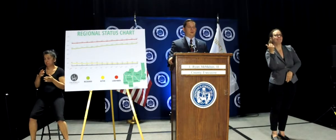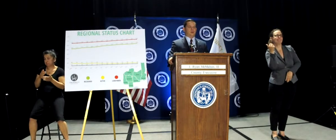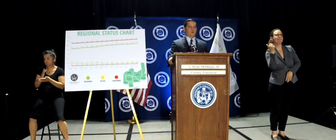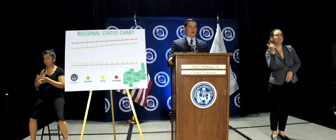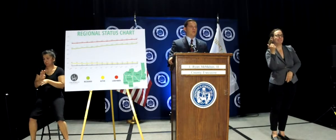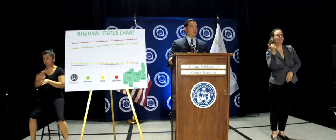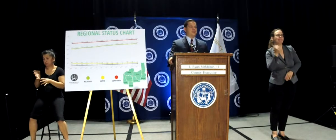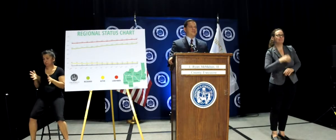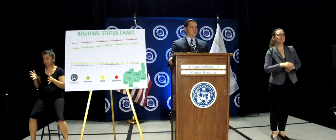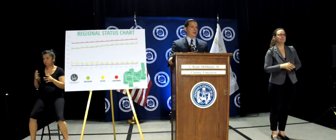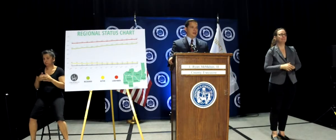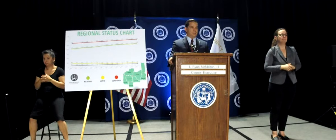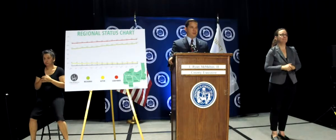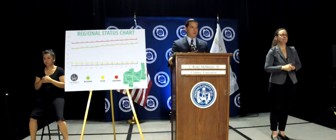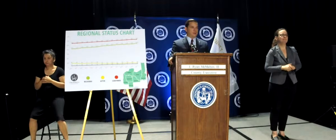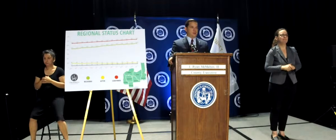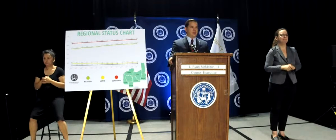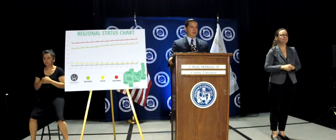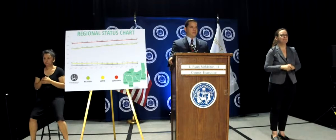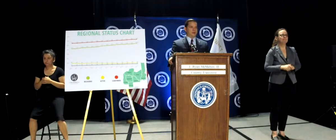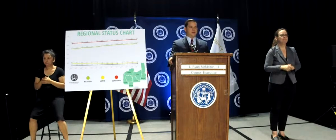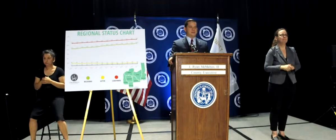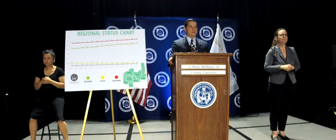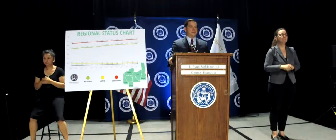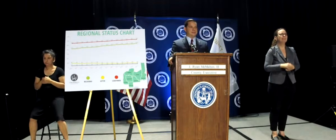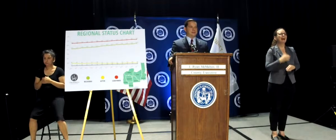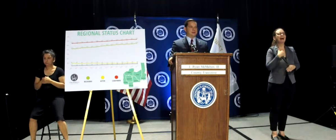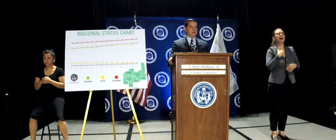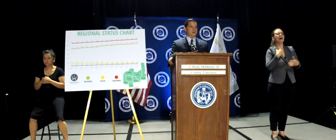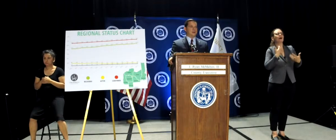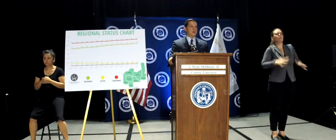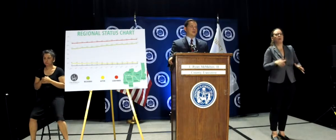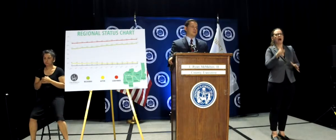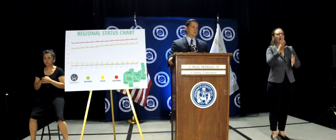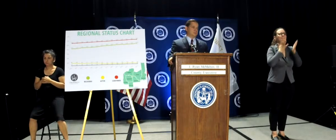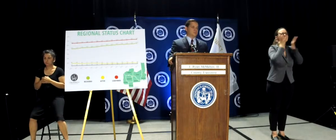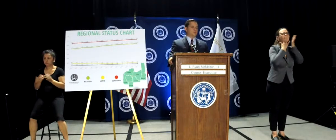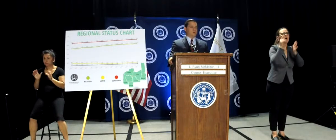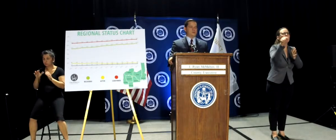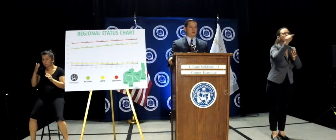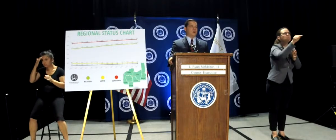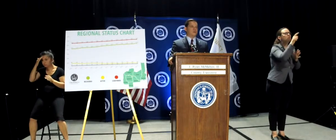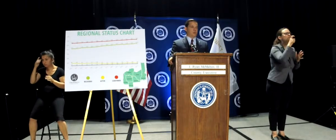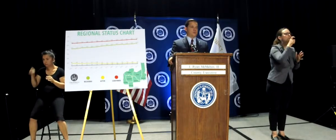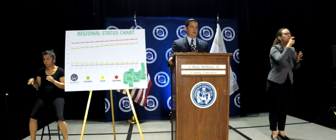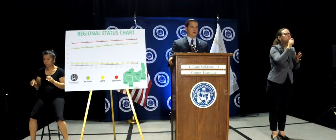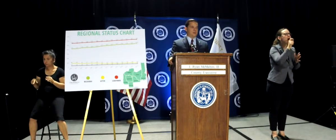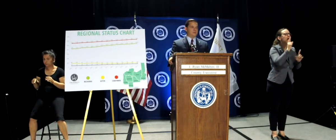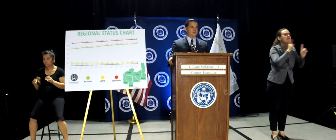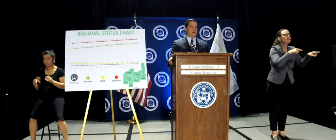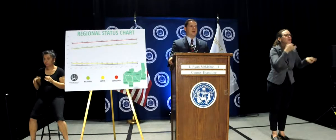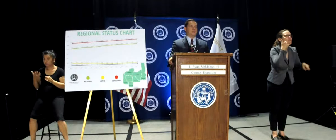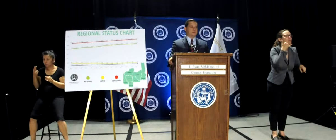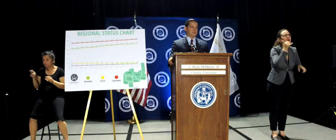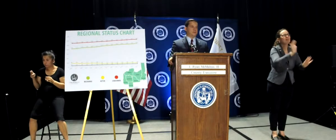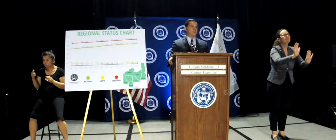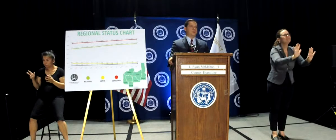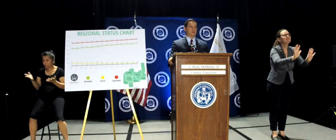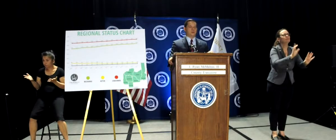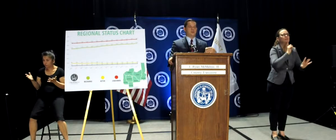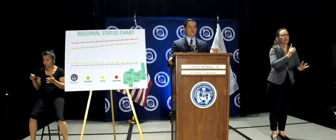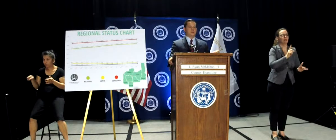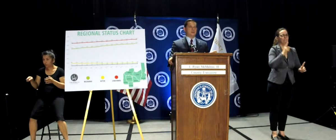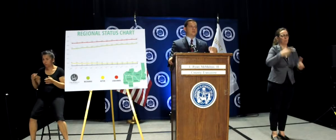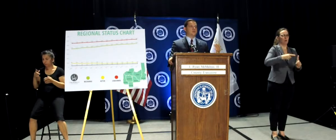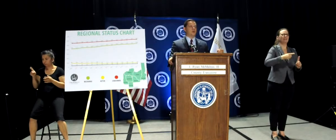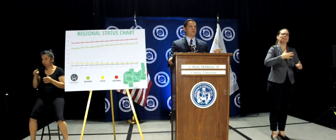you don't ever want to shame anybody because they get sick. Was there unforced errors? Yes. Were they